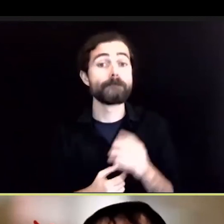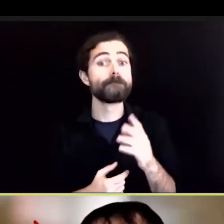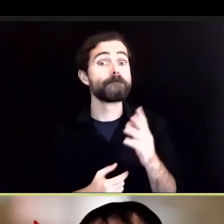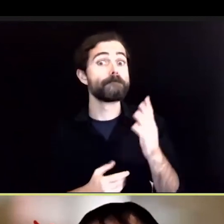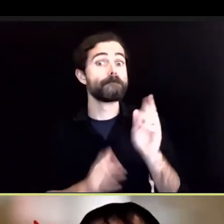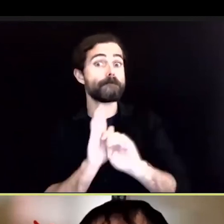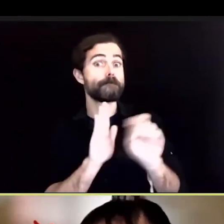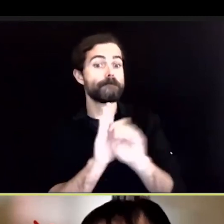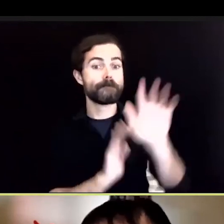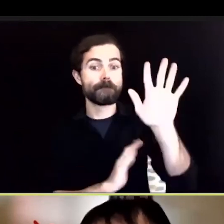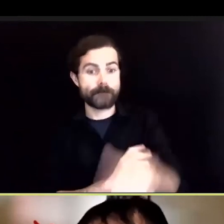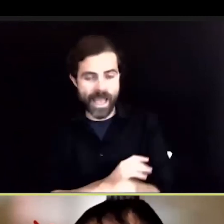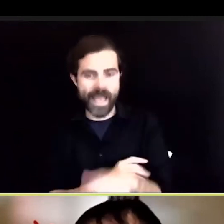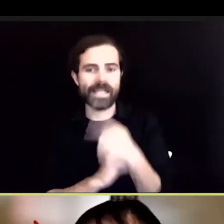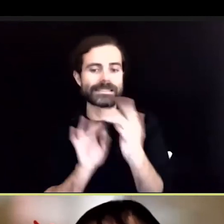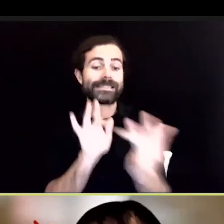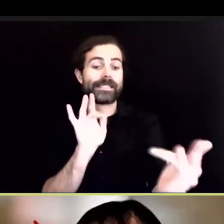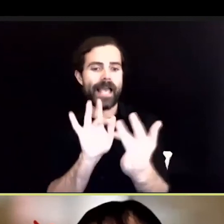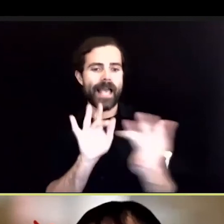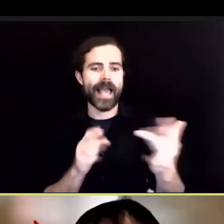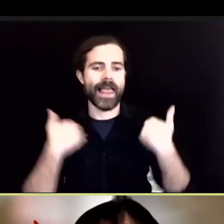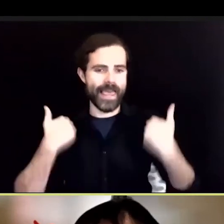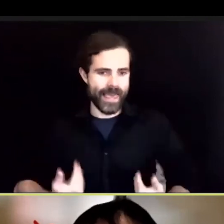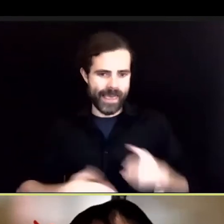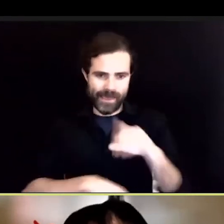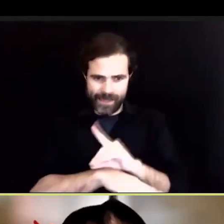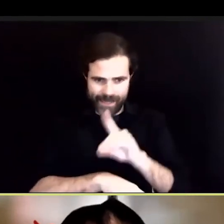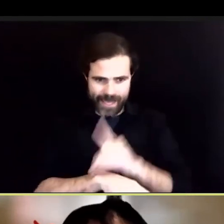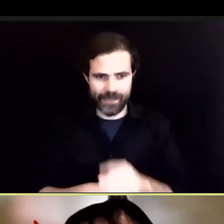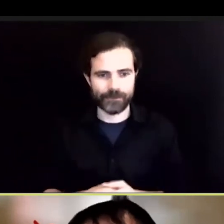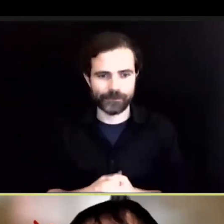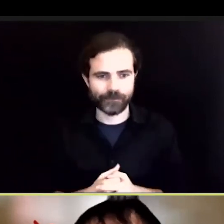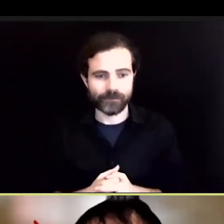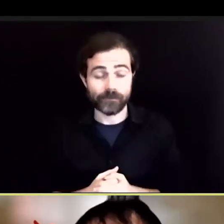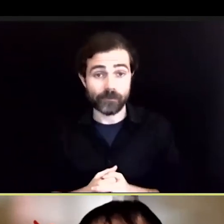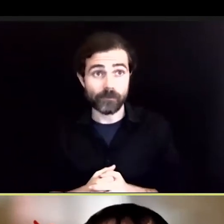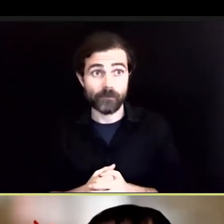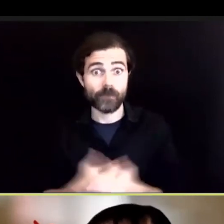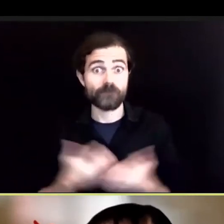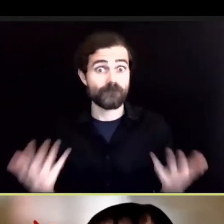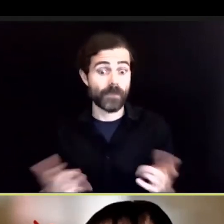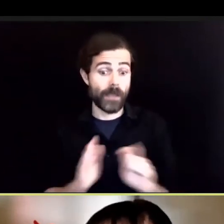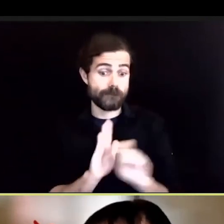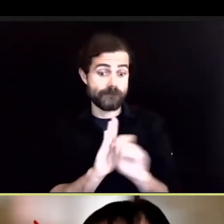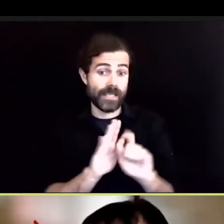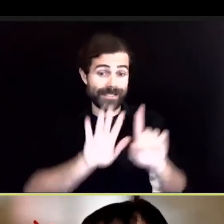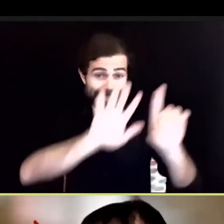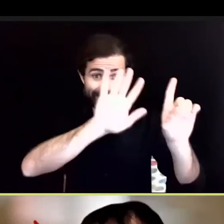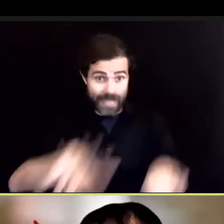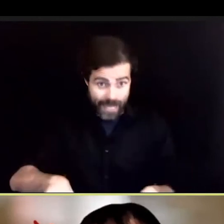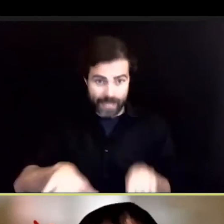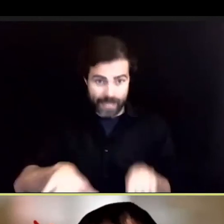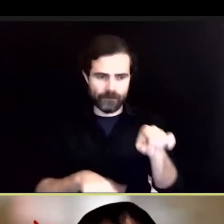event, which is a hackathon on inclusive and accessible technologies. The details about this event will